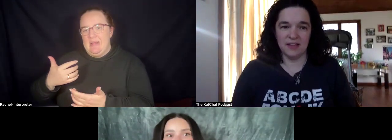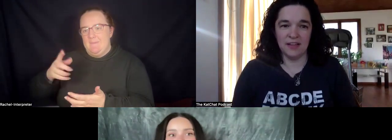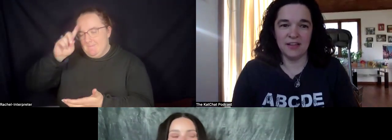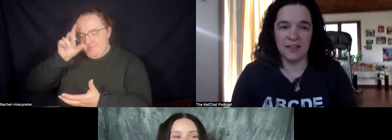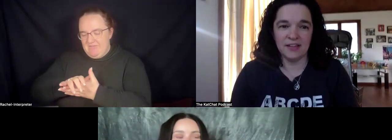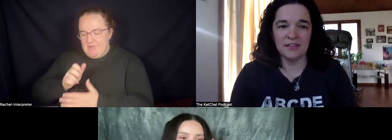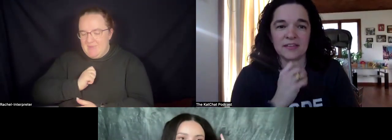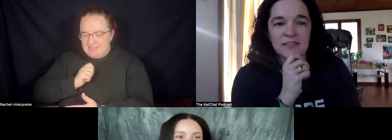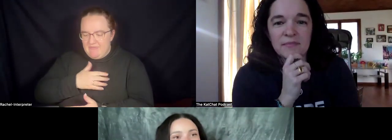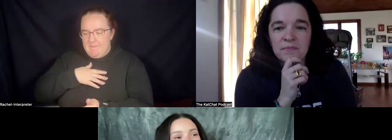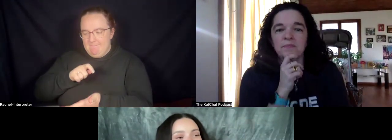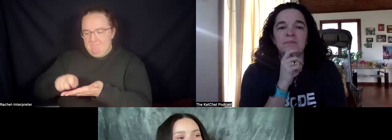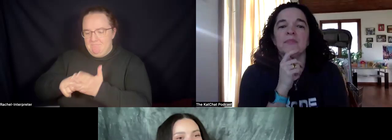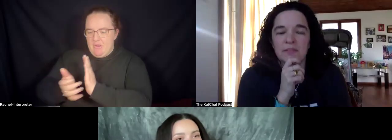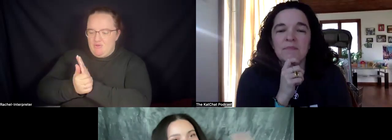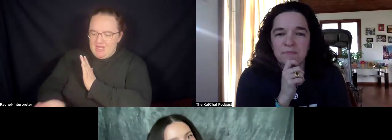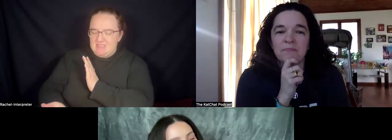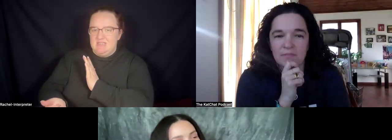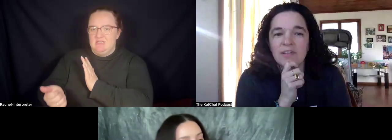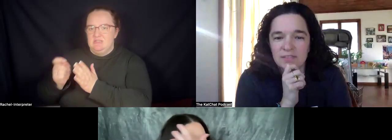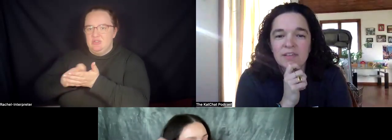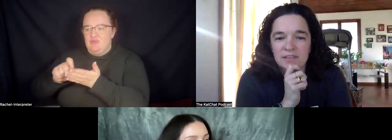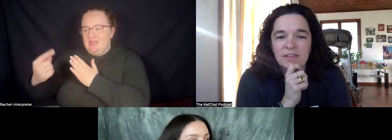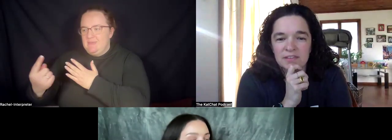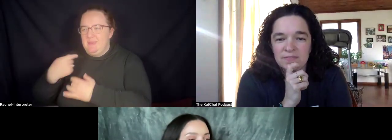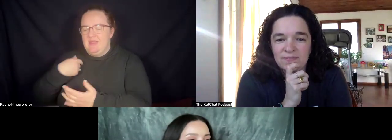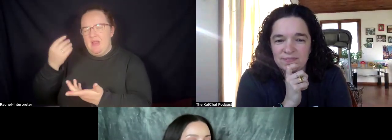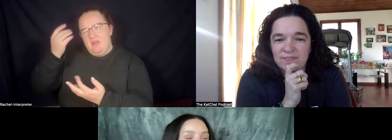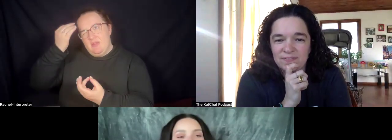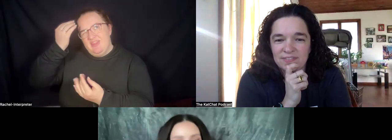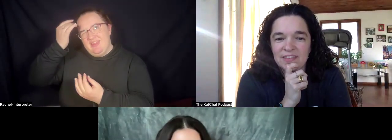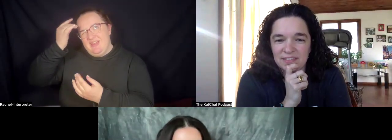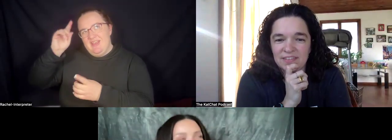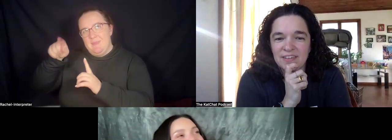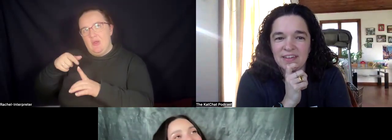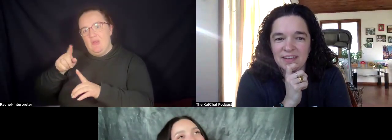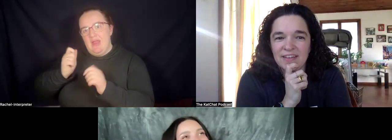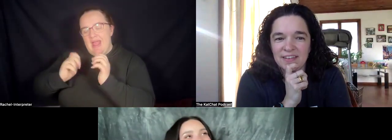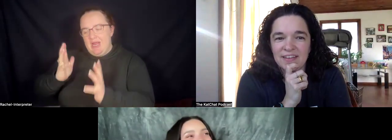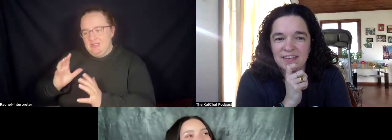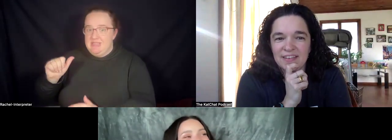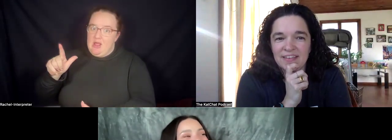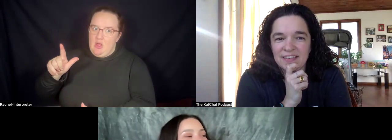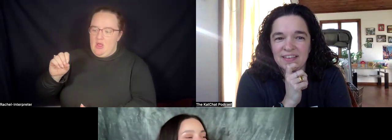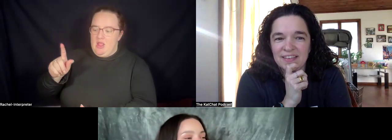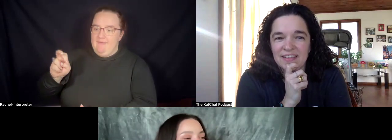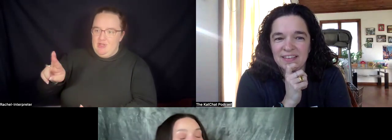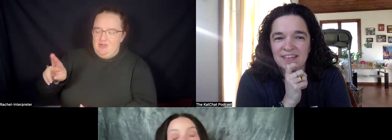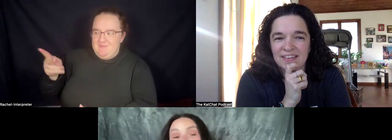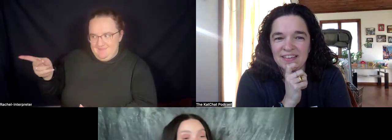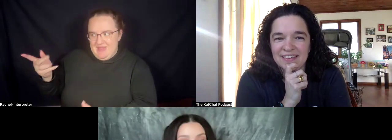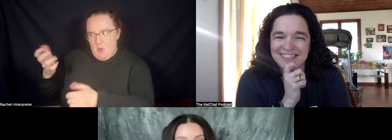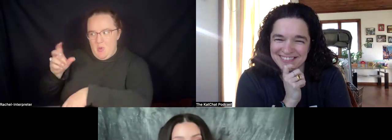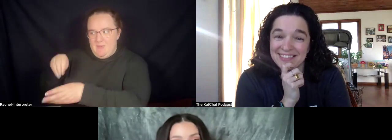writing skills to actually write something. And I've got some actors in mind that I'd love to work on, Olivia. Um, then I've